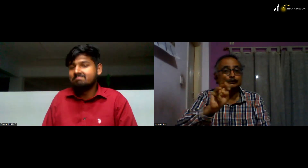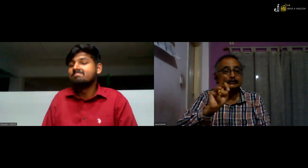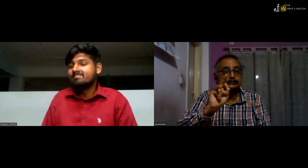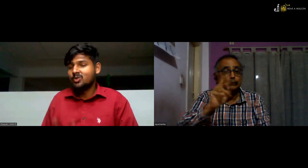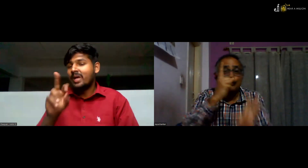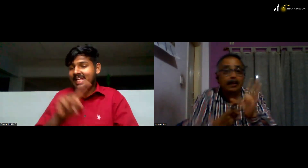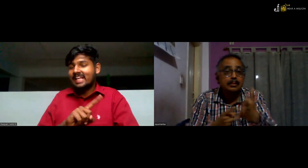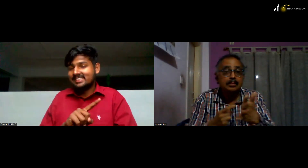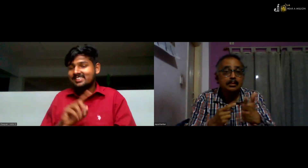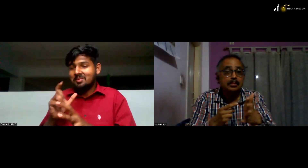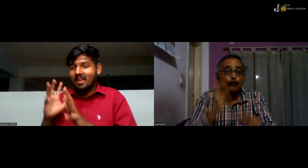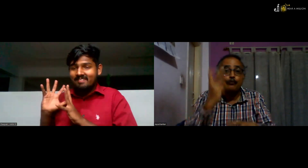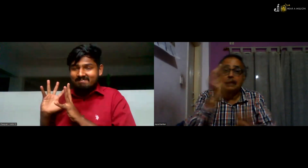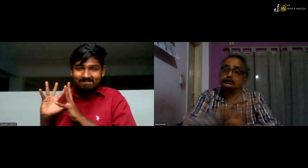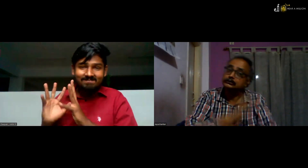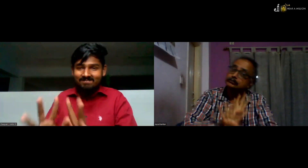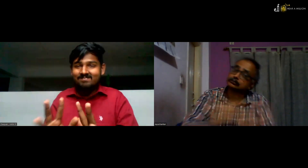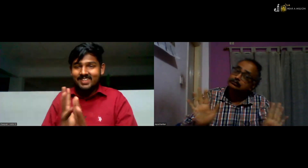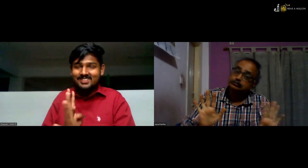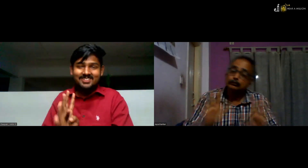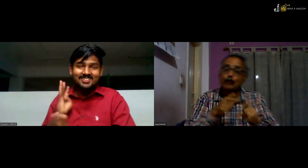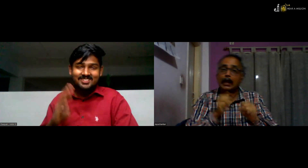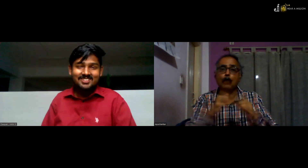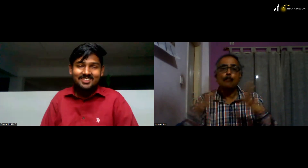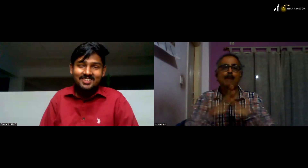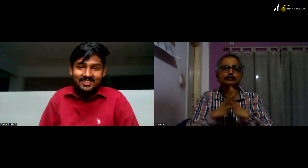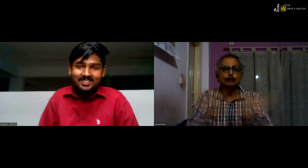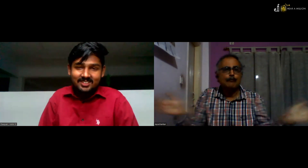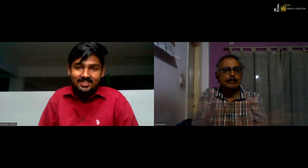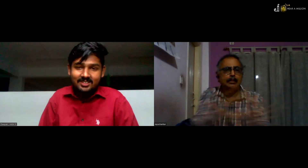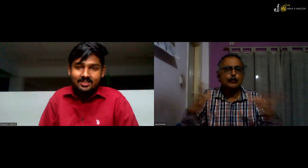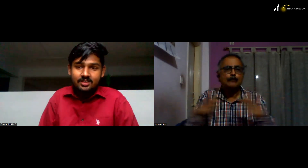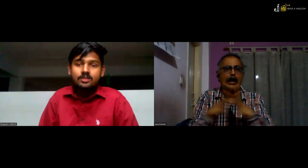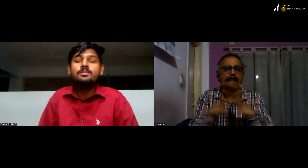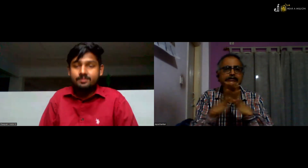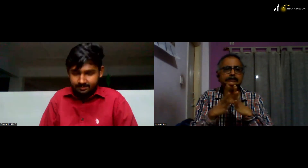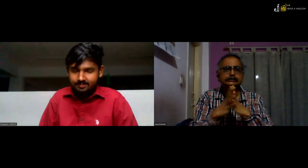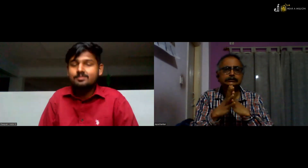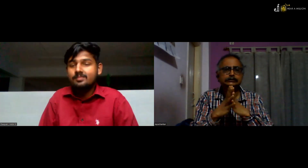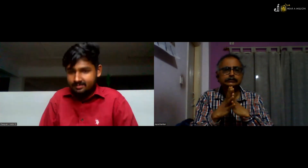Kerala. So it just opened for 30 days only. That's all in a year.